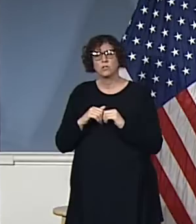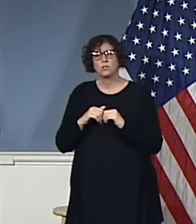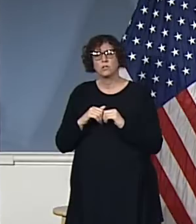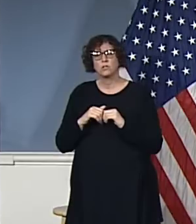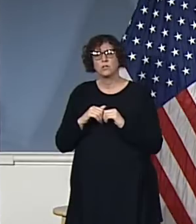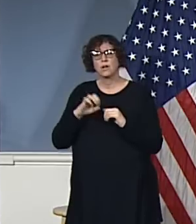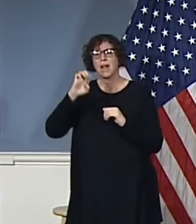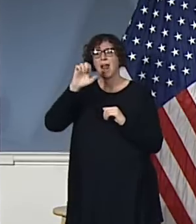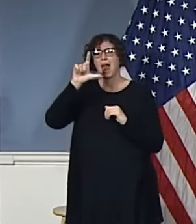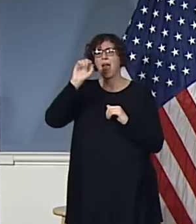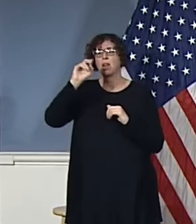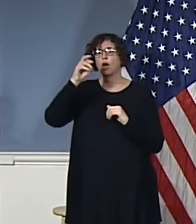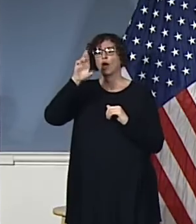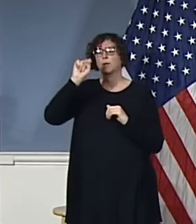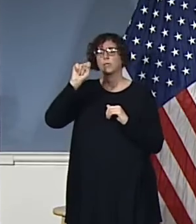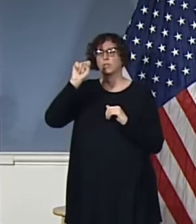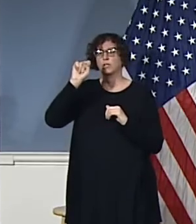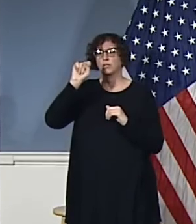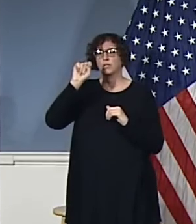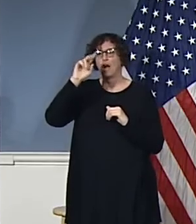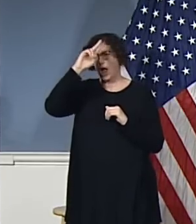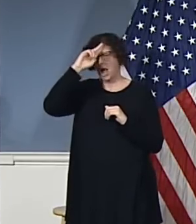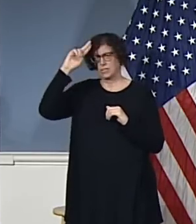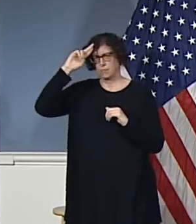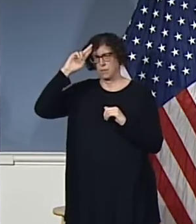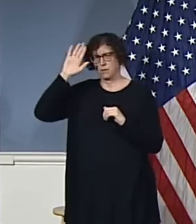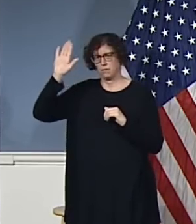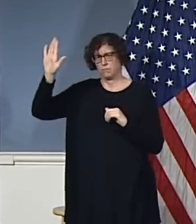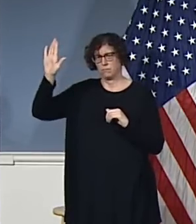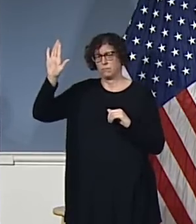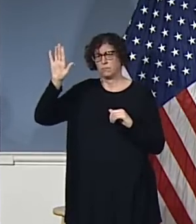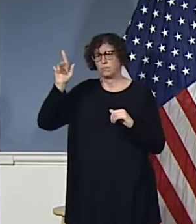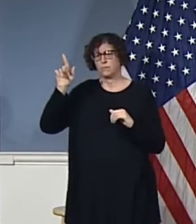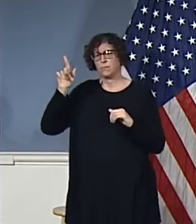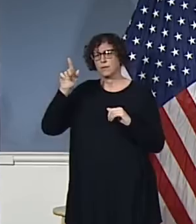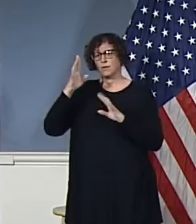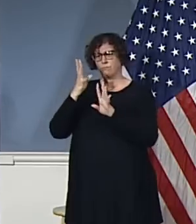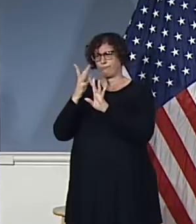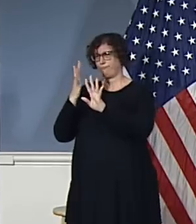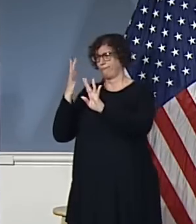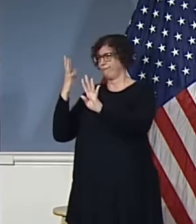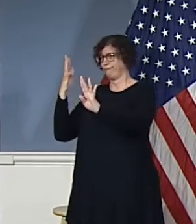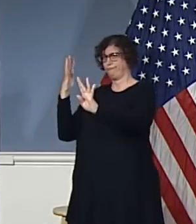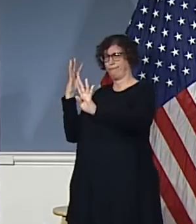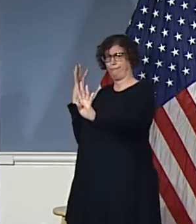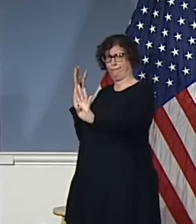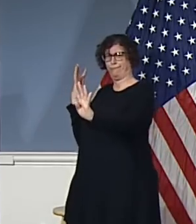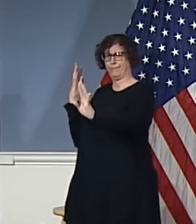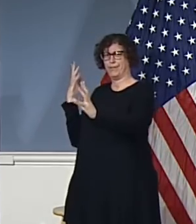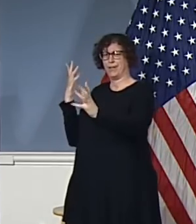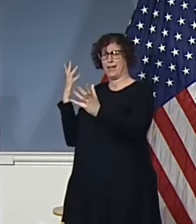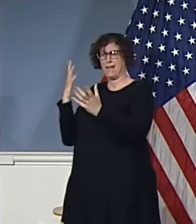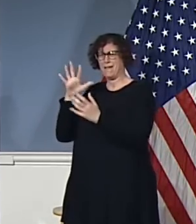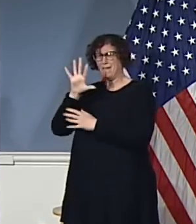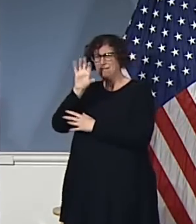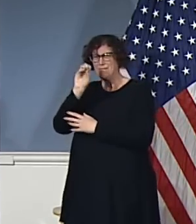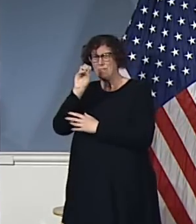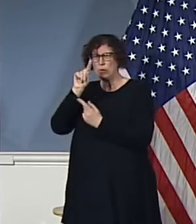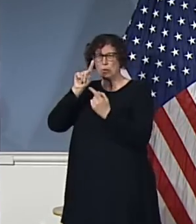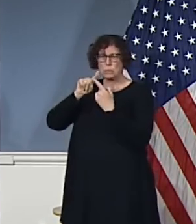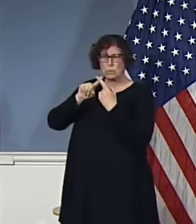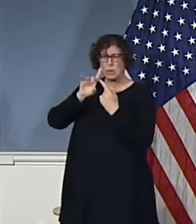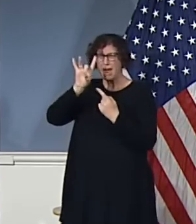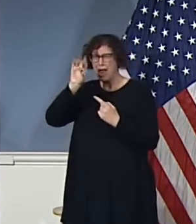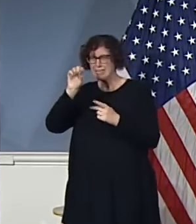tent. And it looks like there's a good 50 to 80 people out there and standing in line. And this was